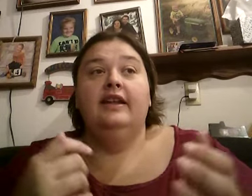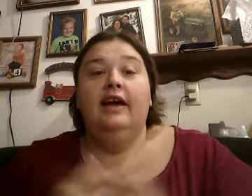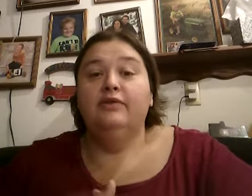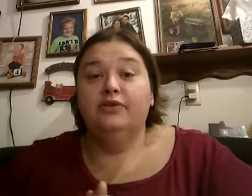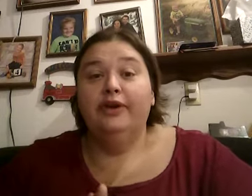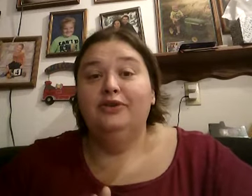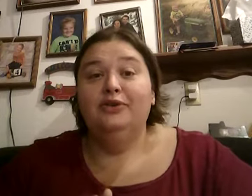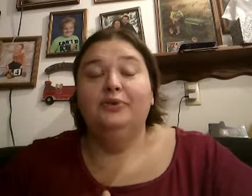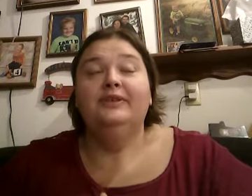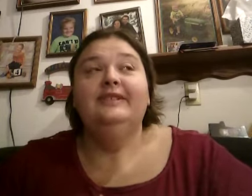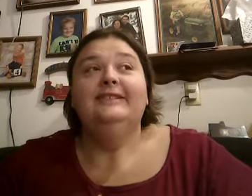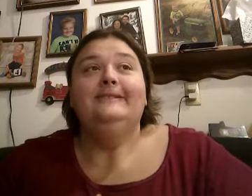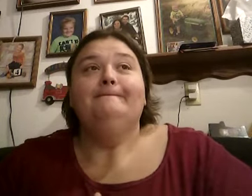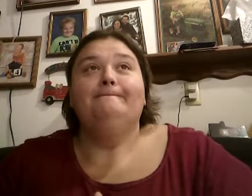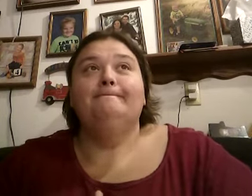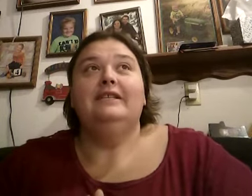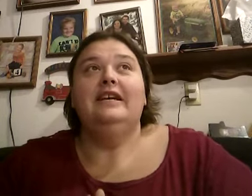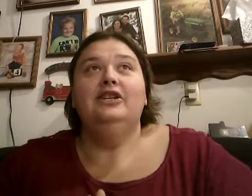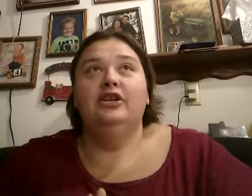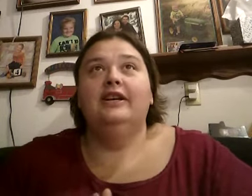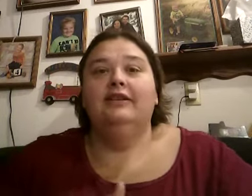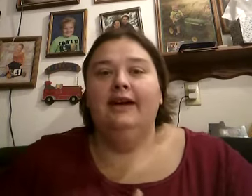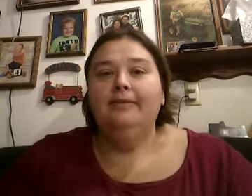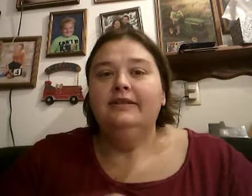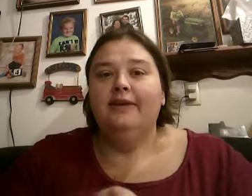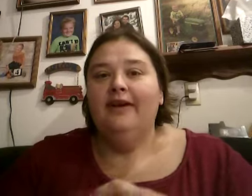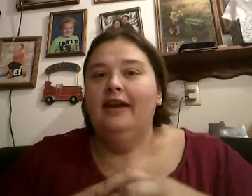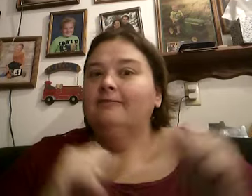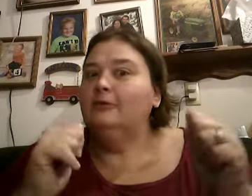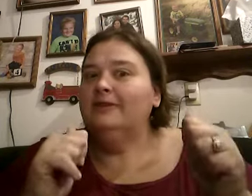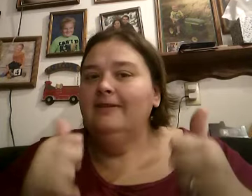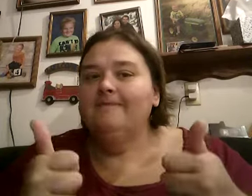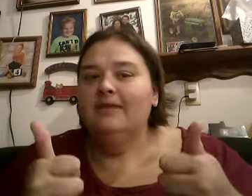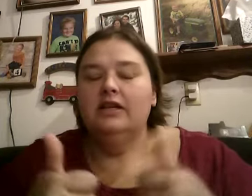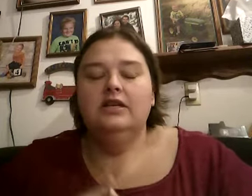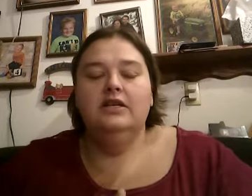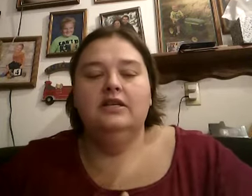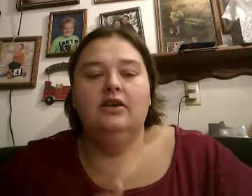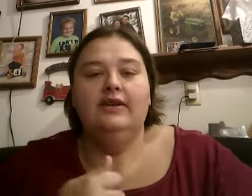I was going to enter in a collab and see if I get it. We'll see. So, until